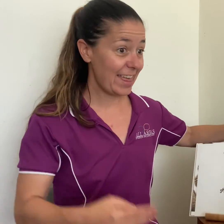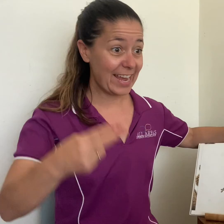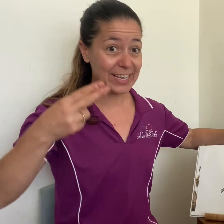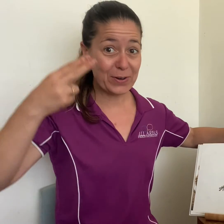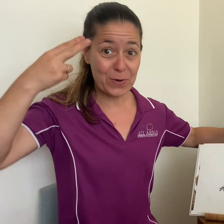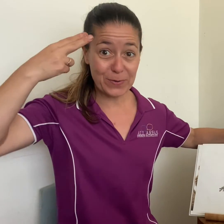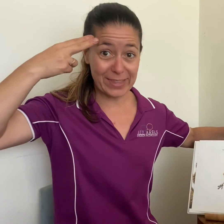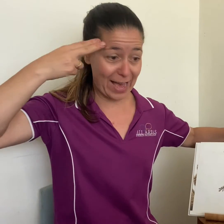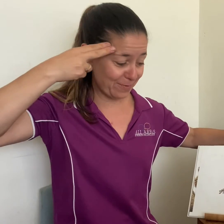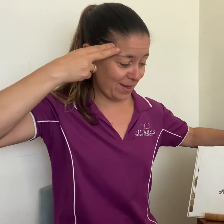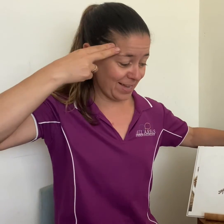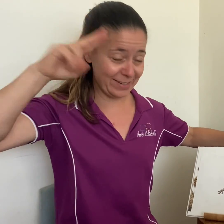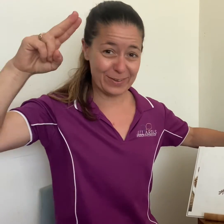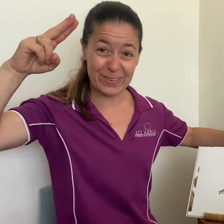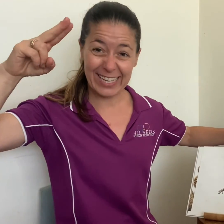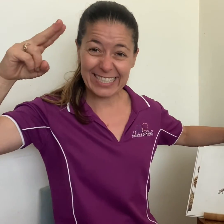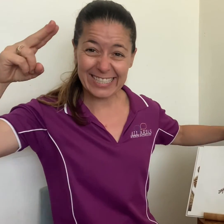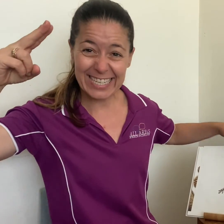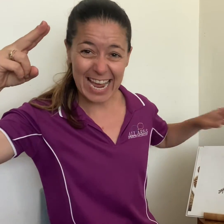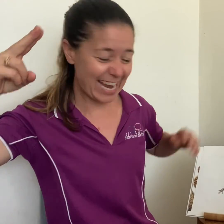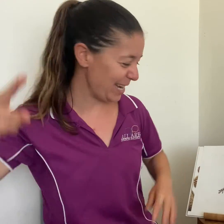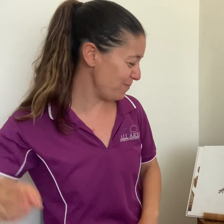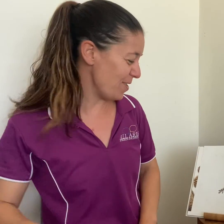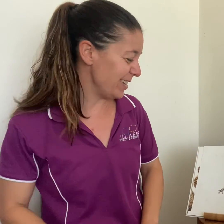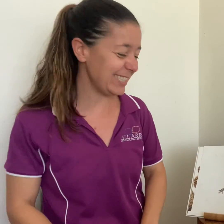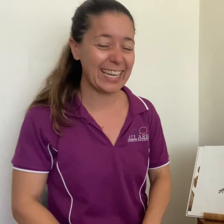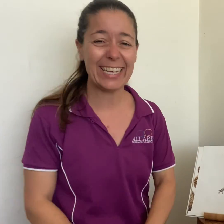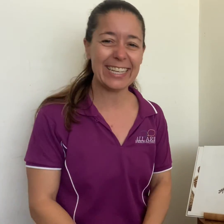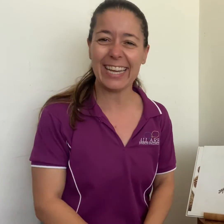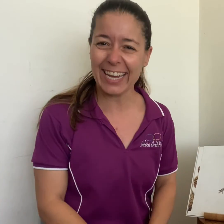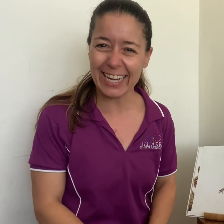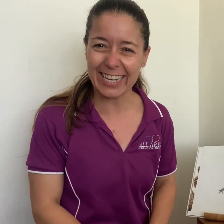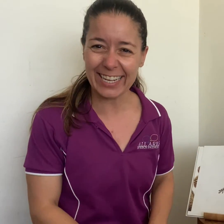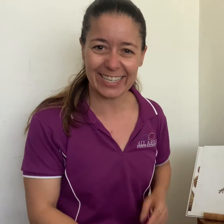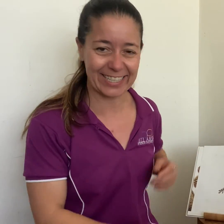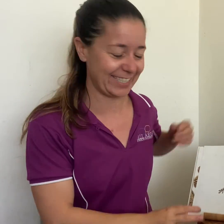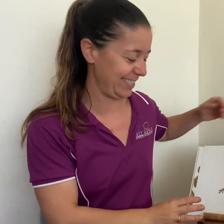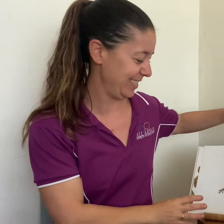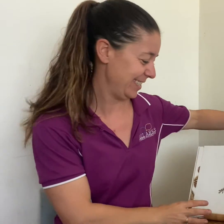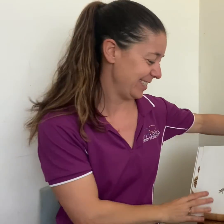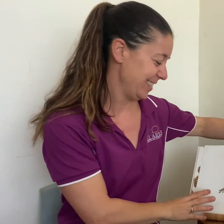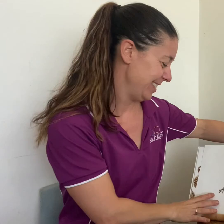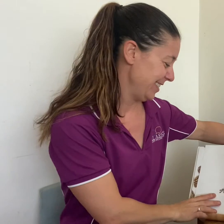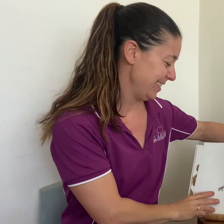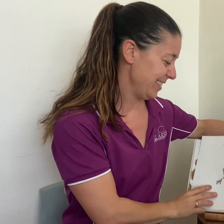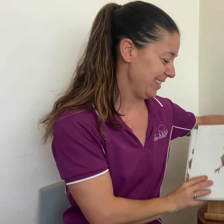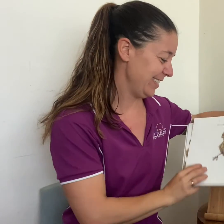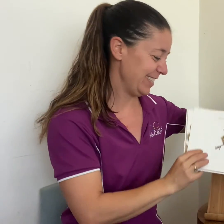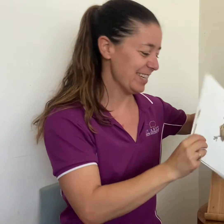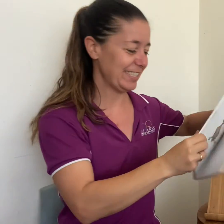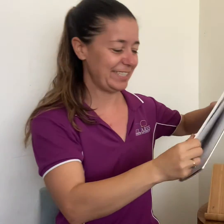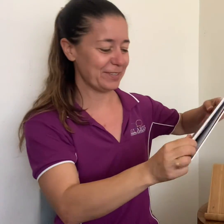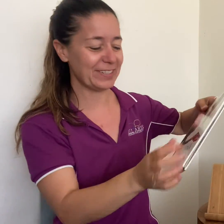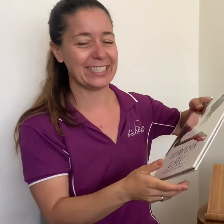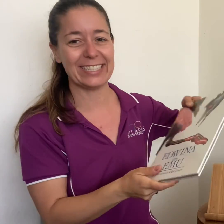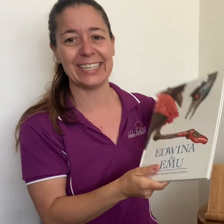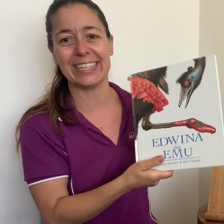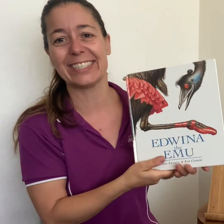They called that one, or his name was Yeek. It's a nice story, isn't it?